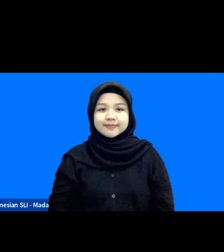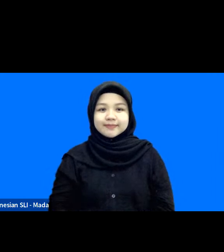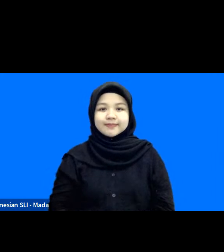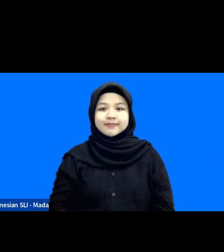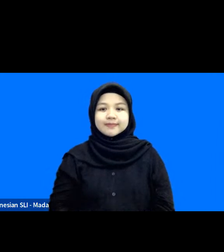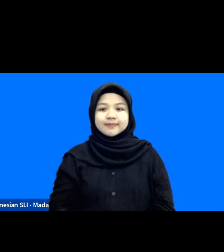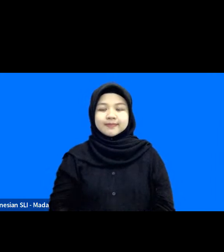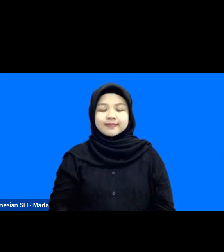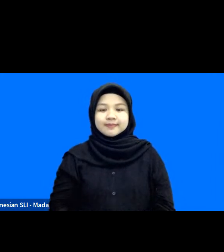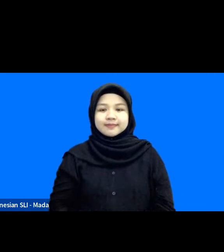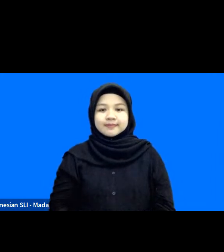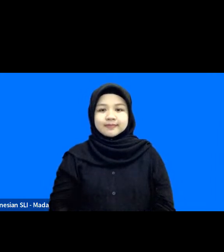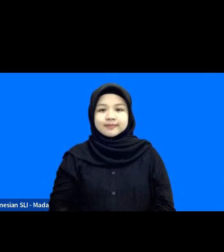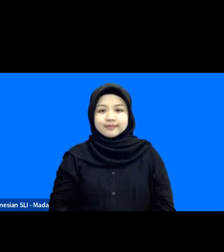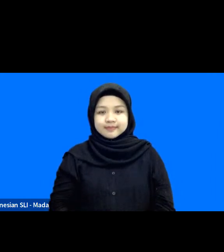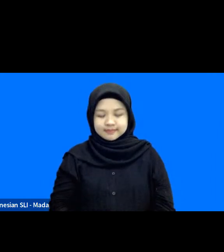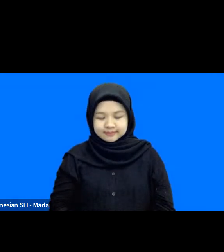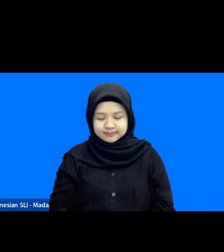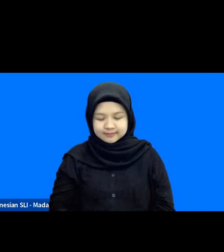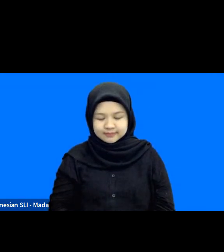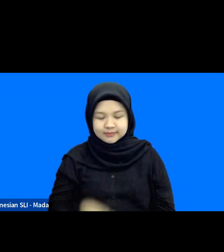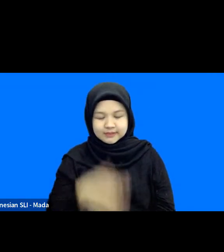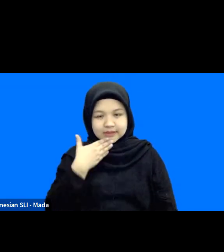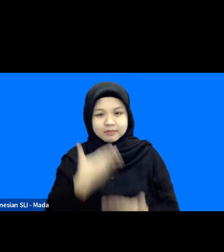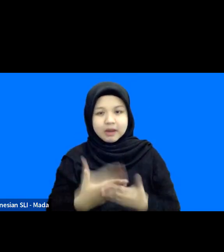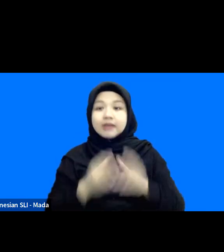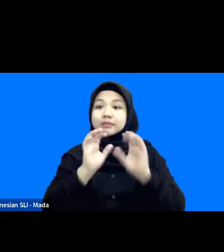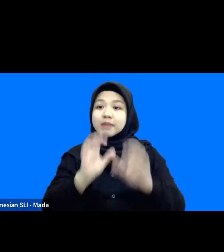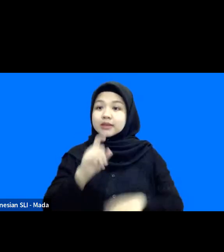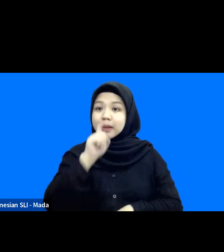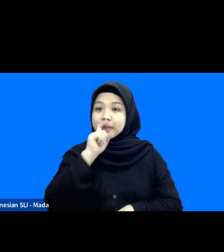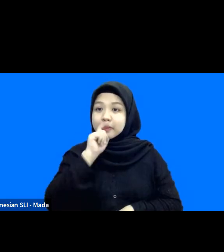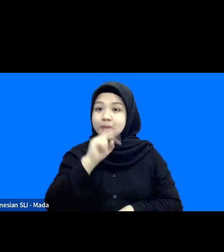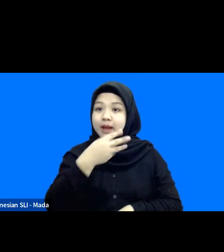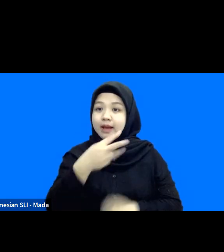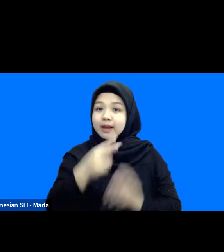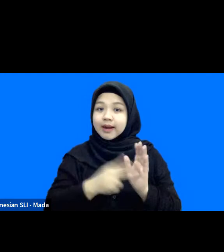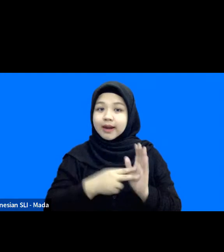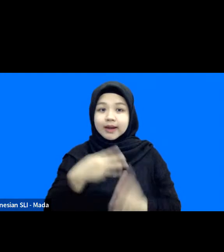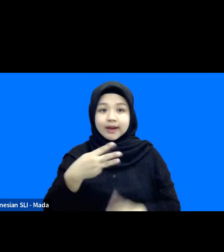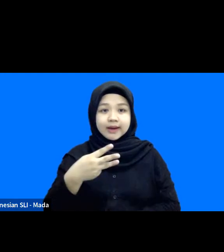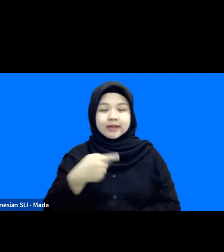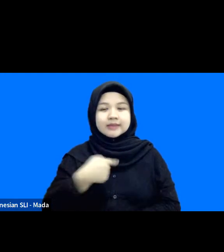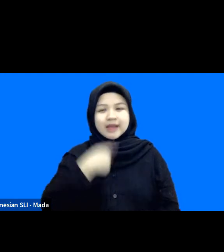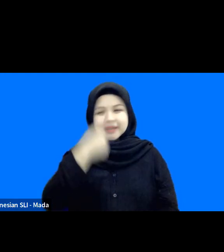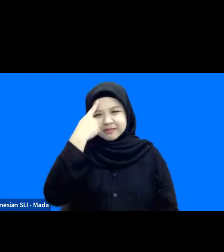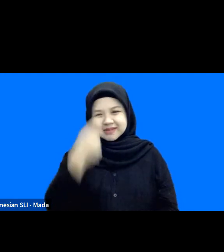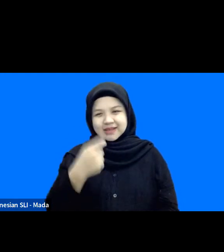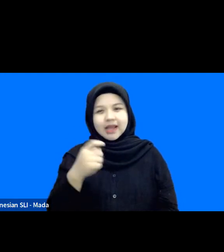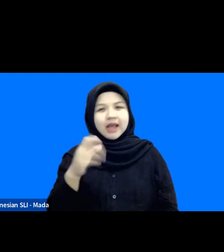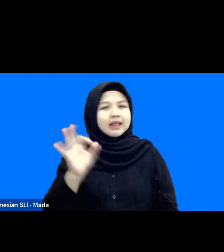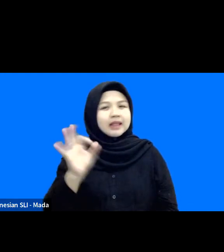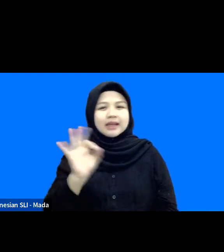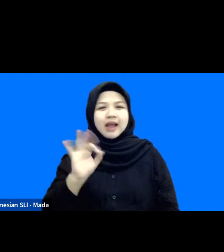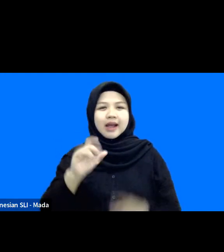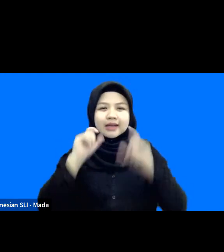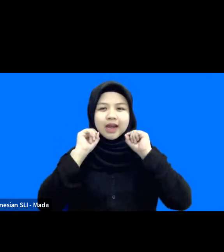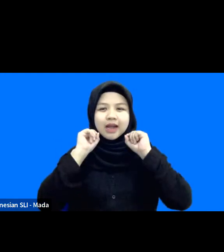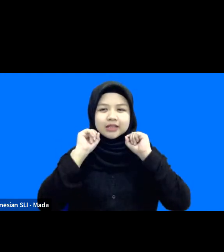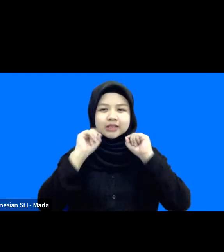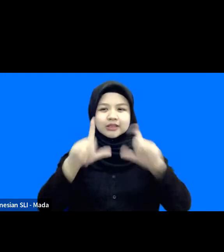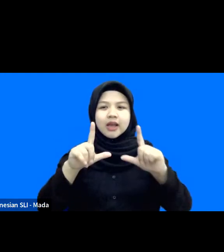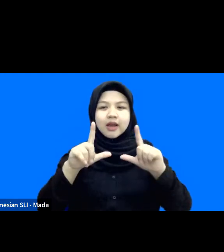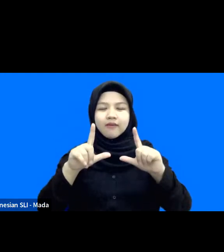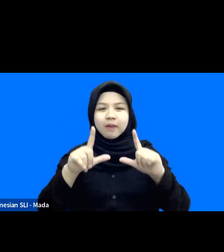Thank you very much, Renee. And yes, I believe that there's no straightforward answer to that because one country's priorities might be different from the